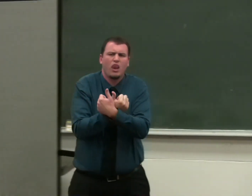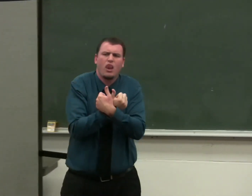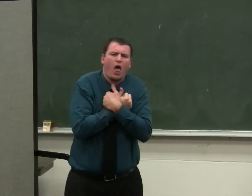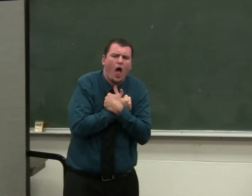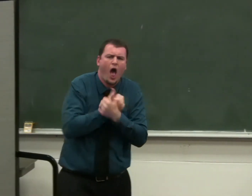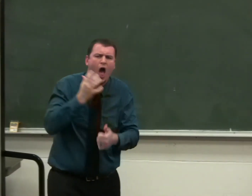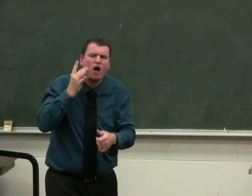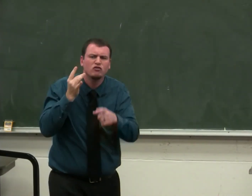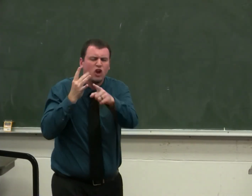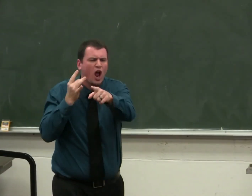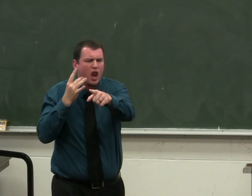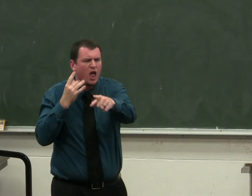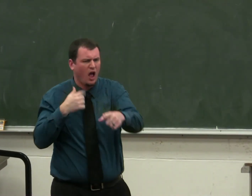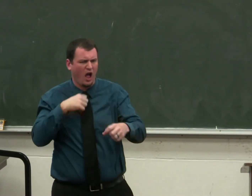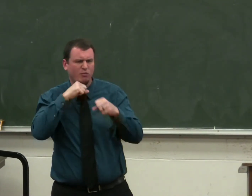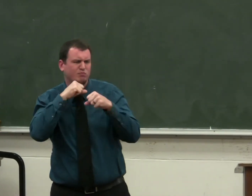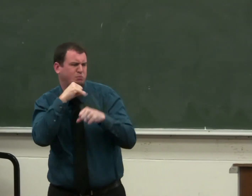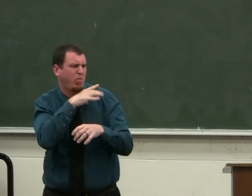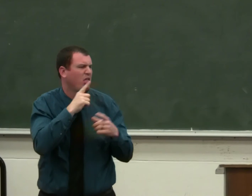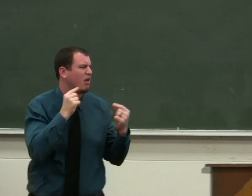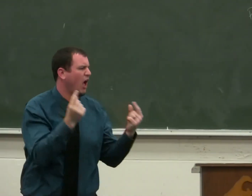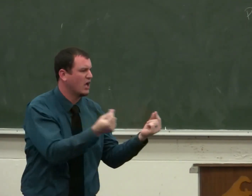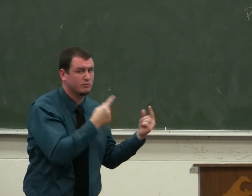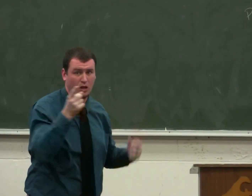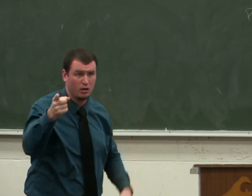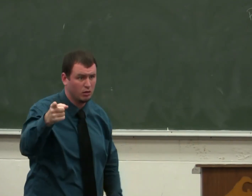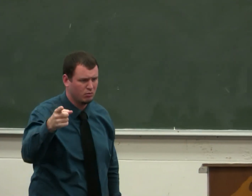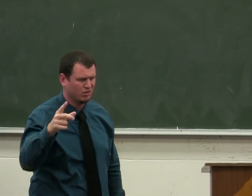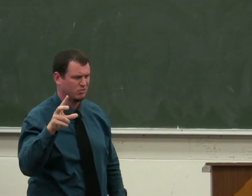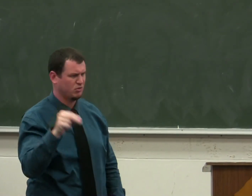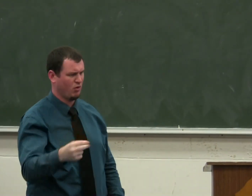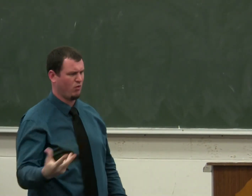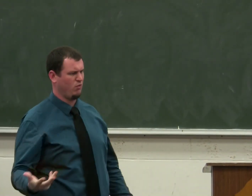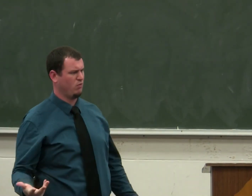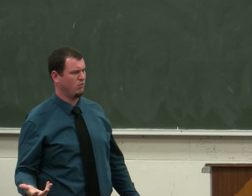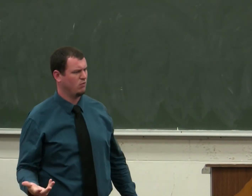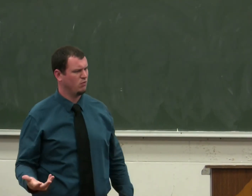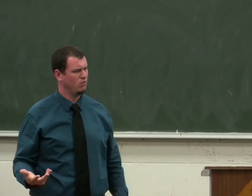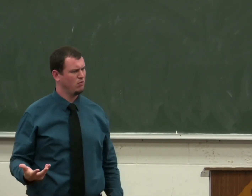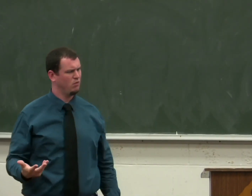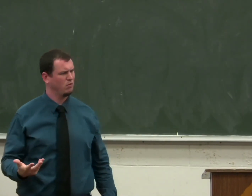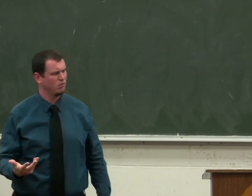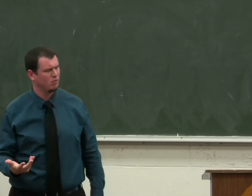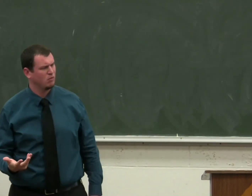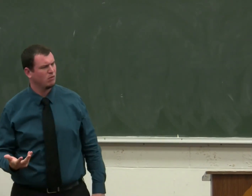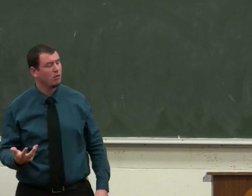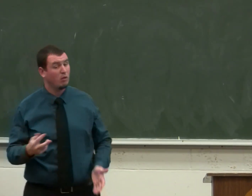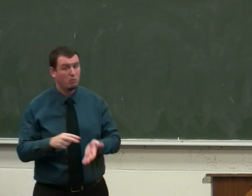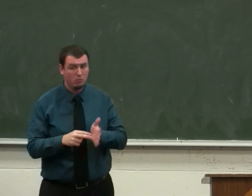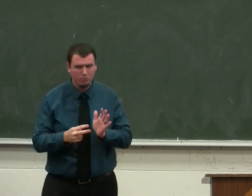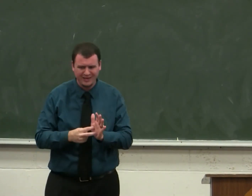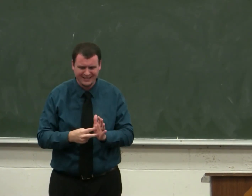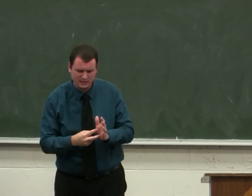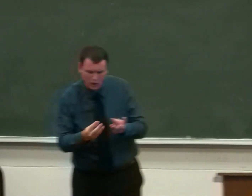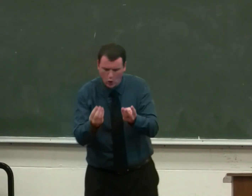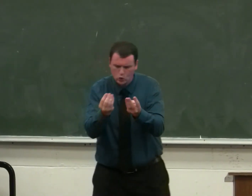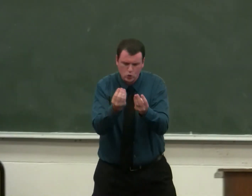No. If I love Charles, would I gossip and talk about him?